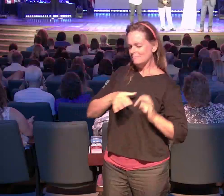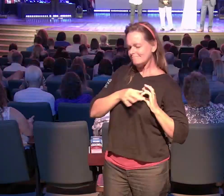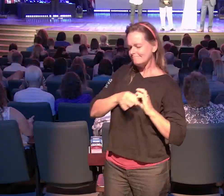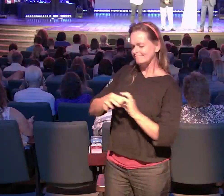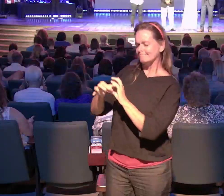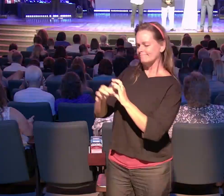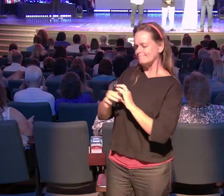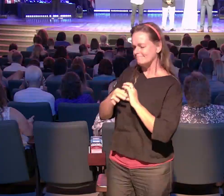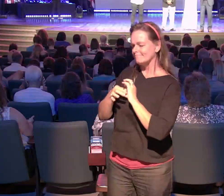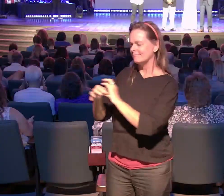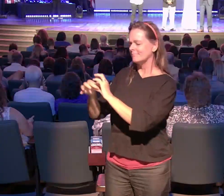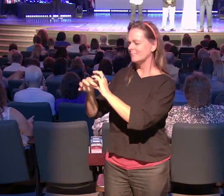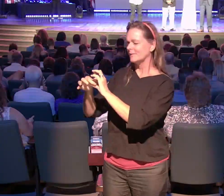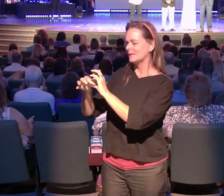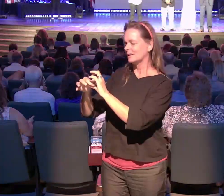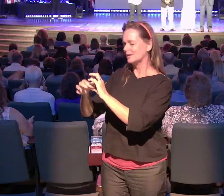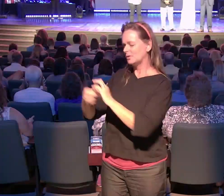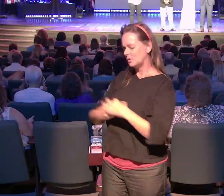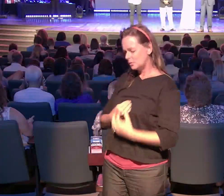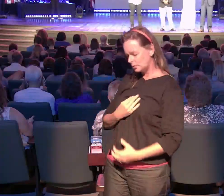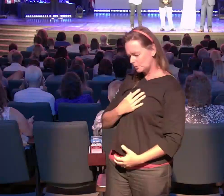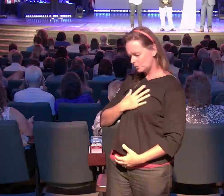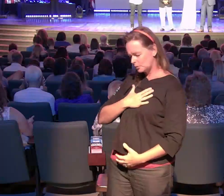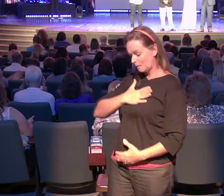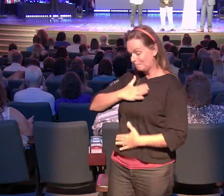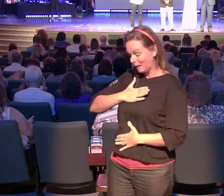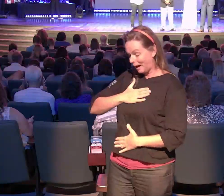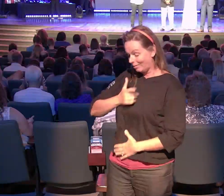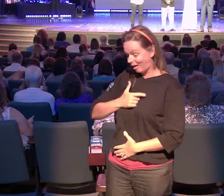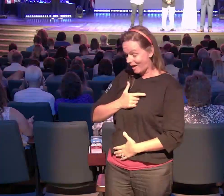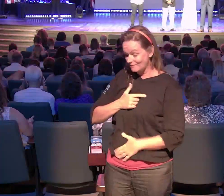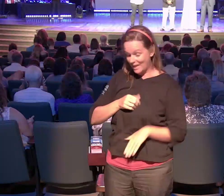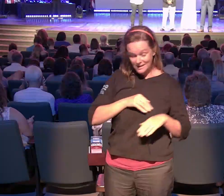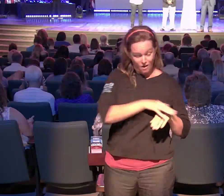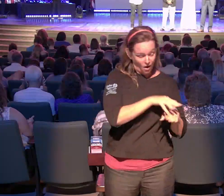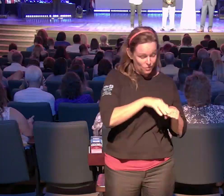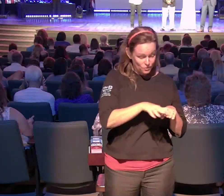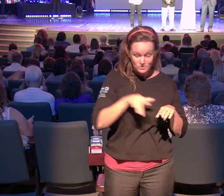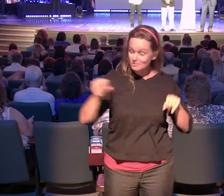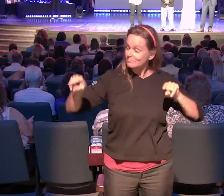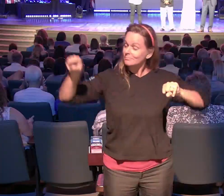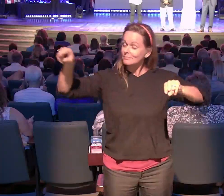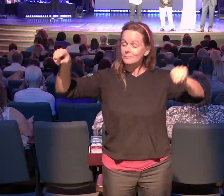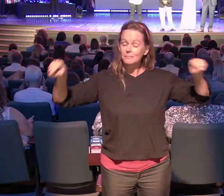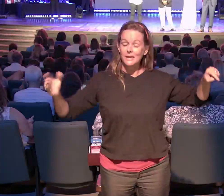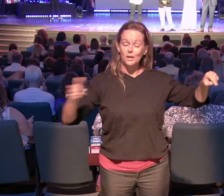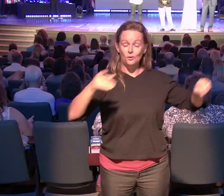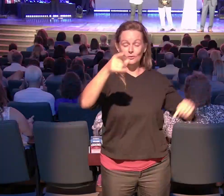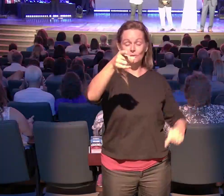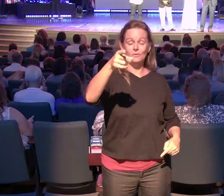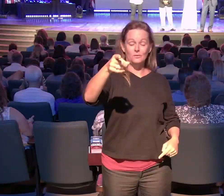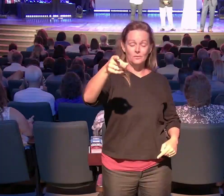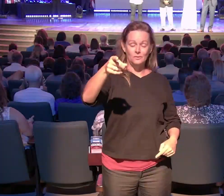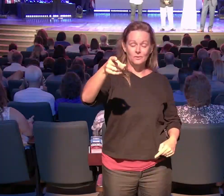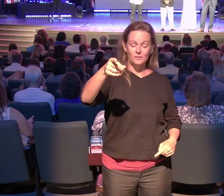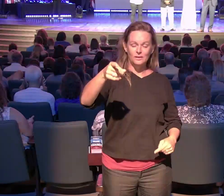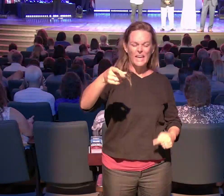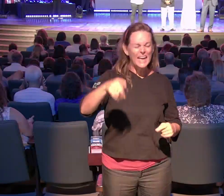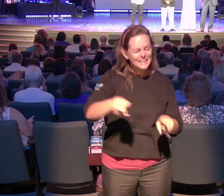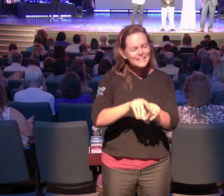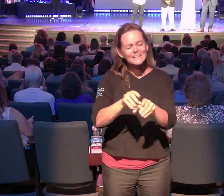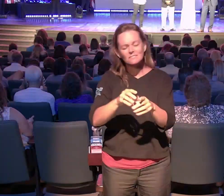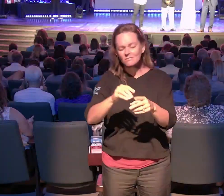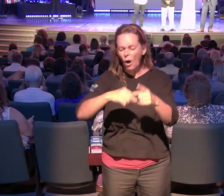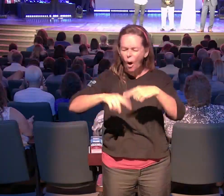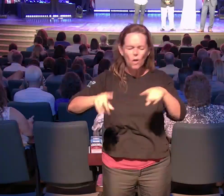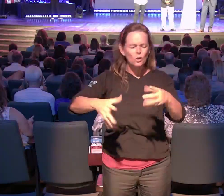Father, and you just make it rich in my life, Father God. You just make it rich in everybody's lives here, Father. This division that's taken place in our country, Lord, we know